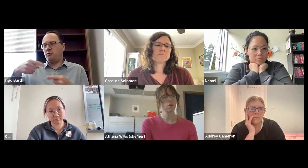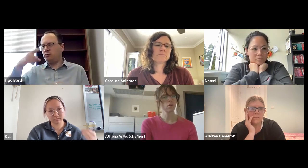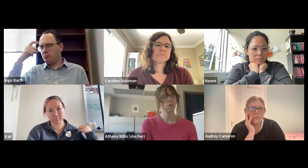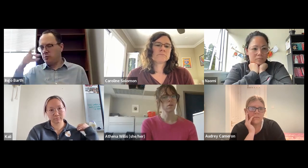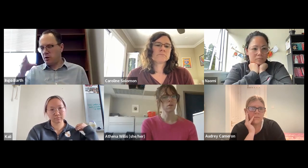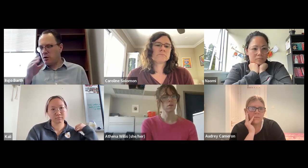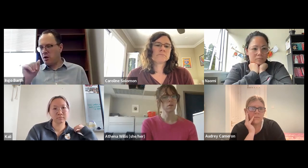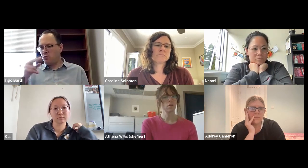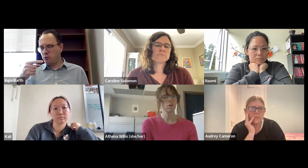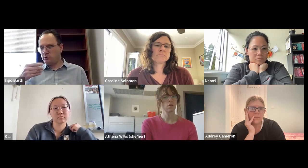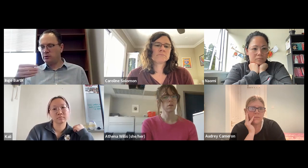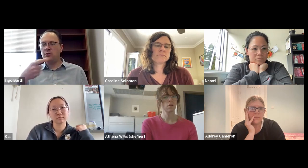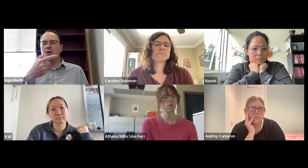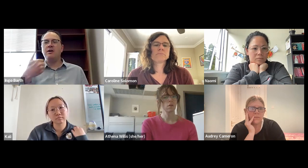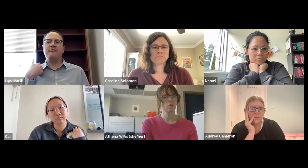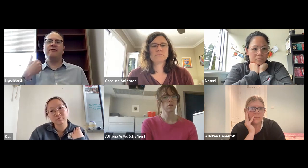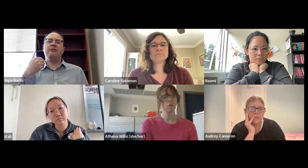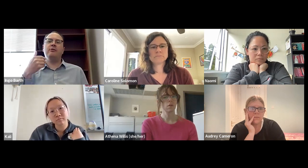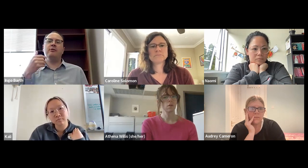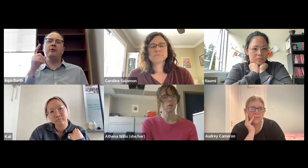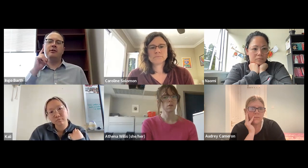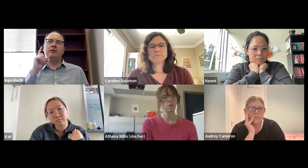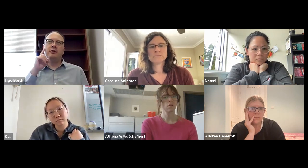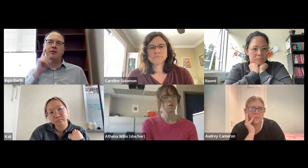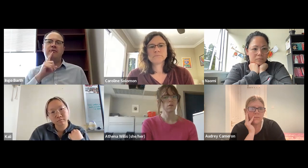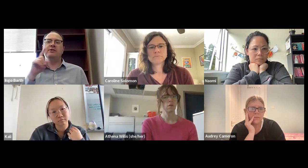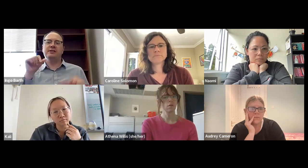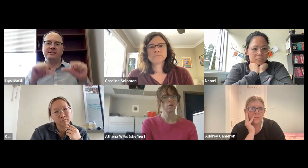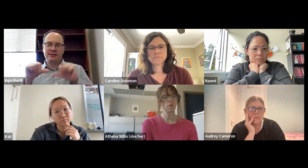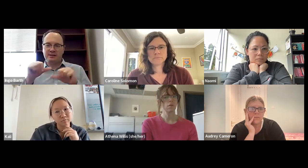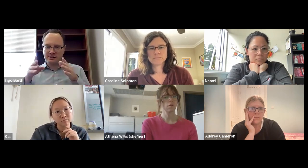right now, I think in the summer, I want to say in August, they're going to have a